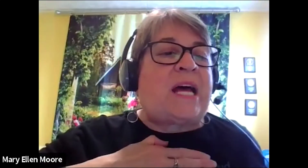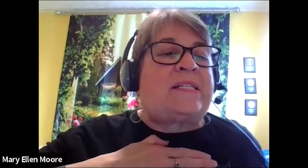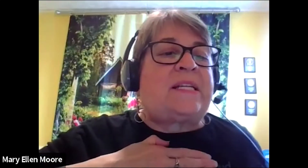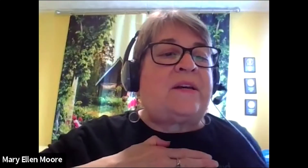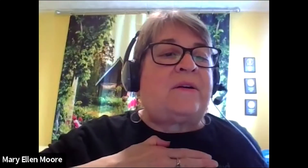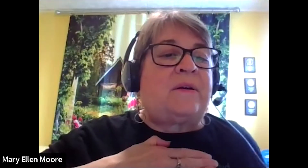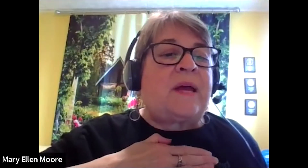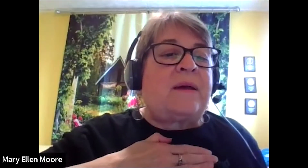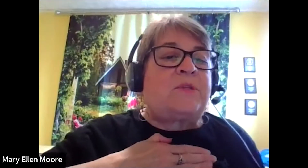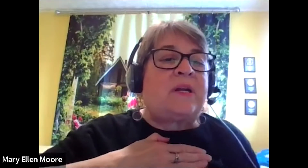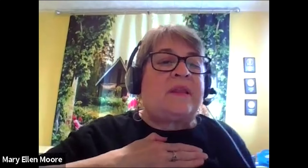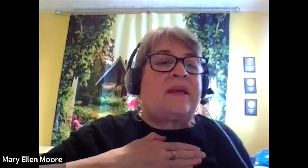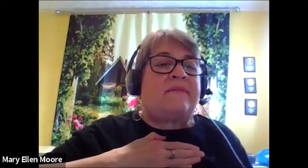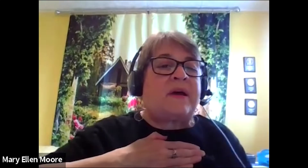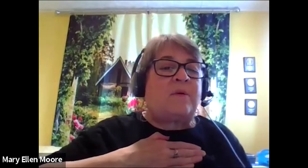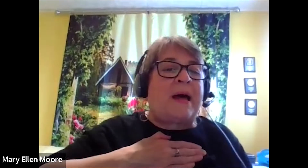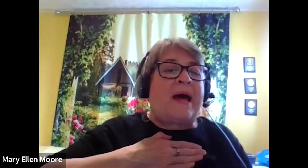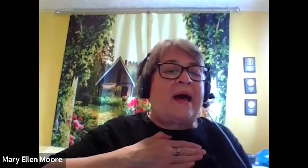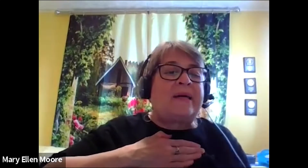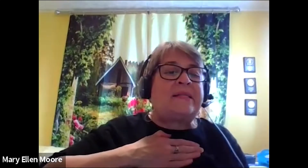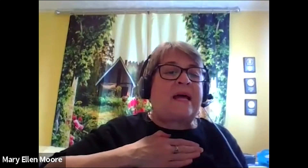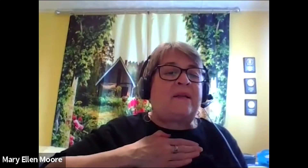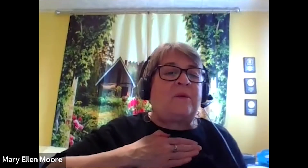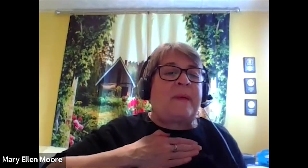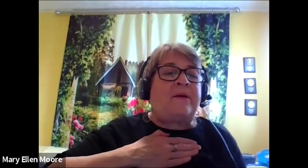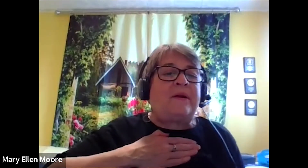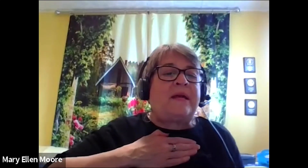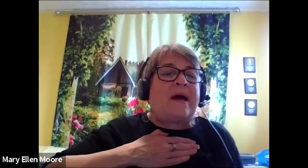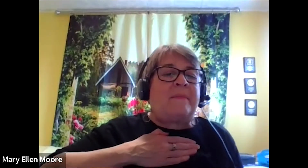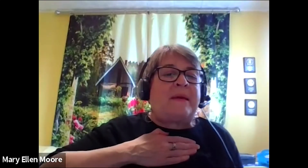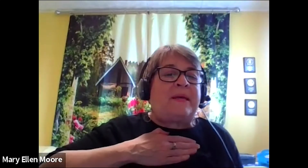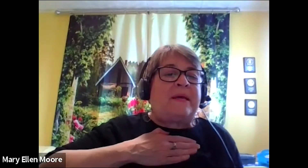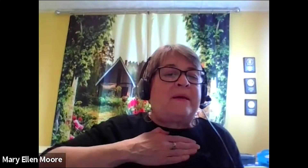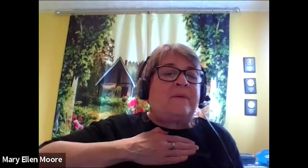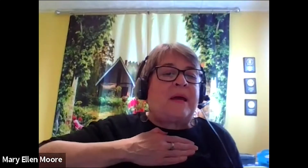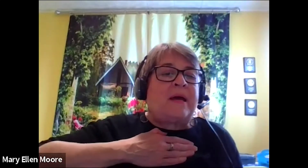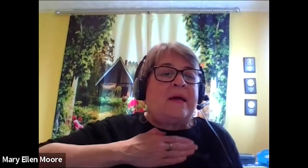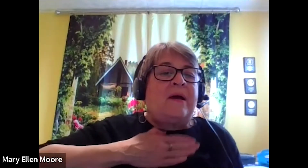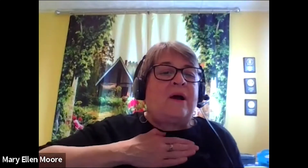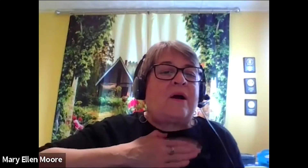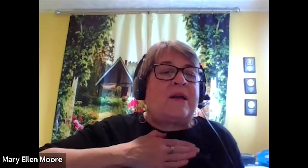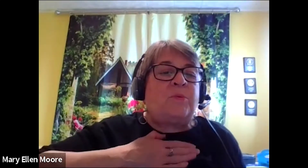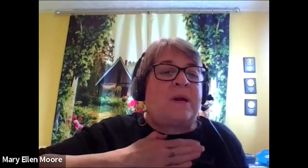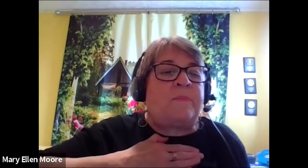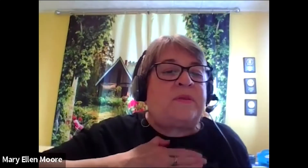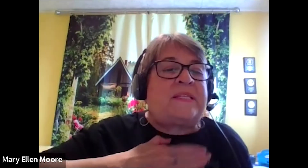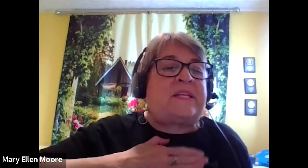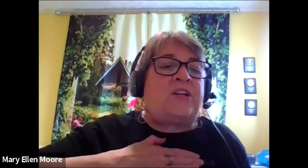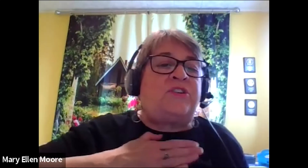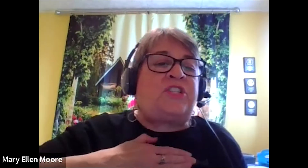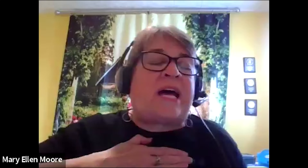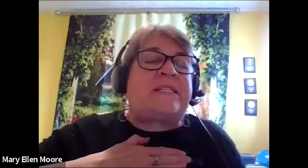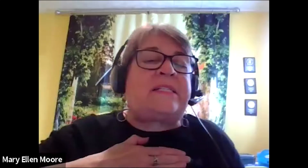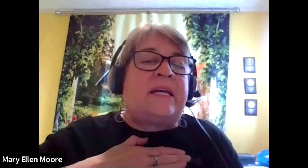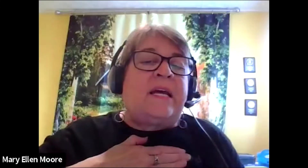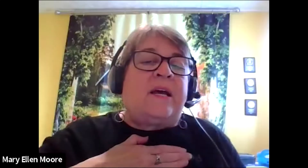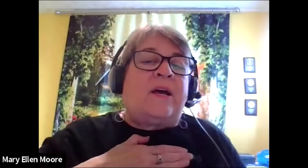chest here? Okay, I'm trying to think if I go back. Is that a little better? Yeah, maybe. Okay. All right, you want to put this on your chest.